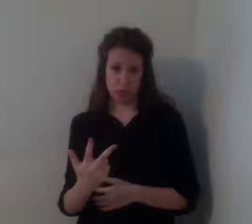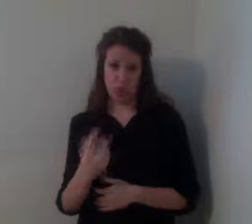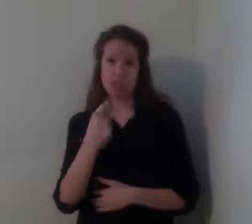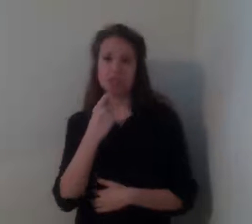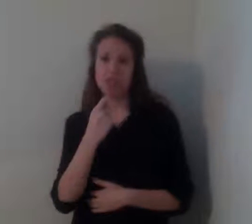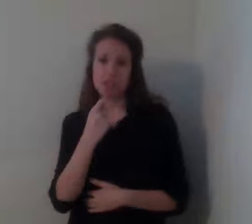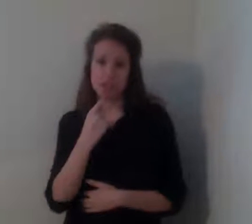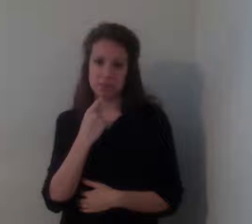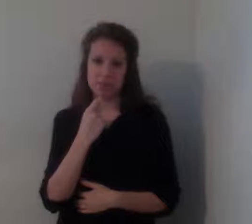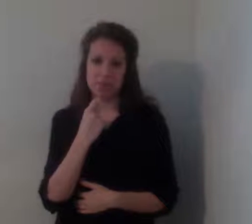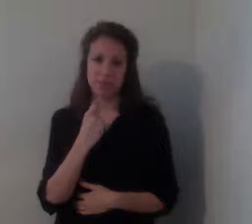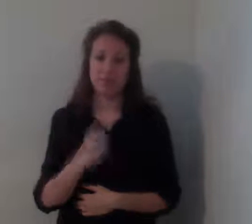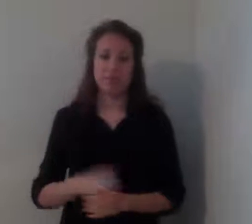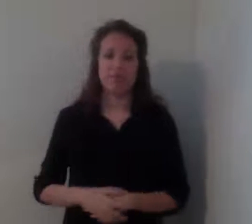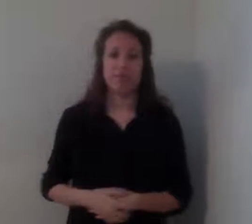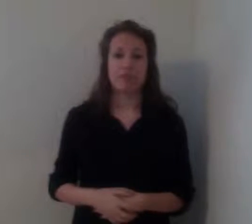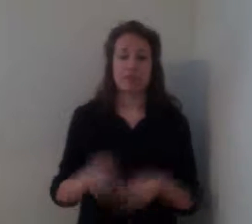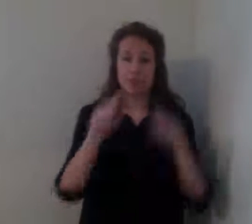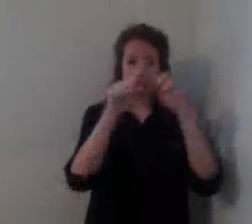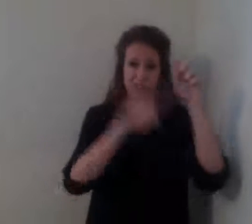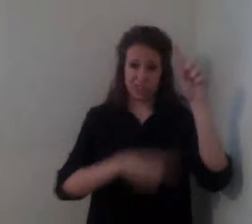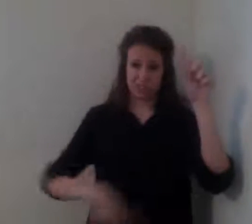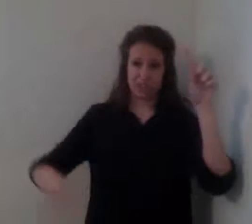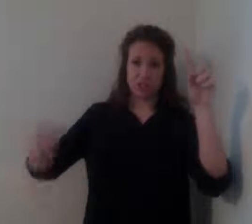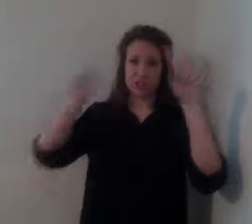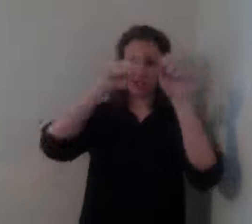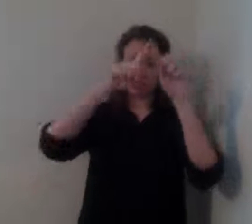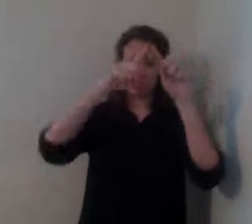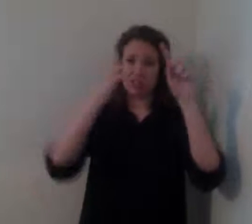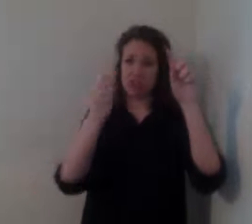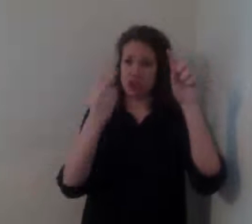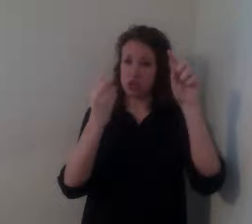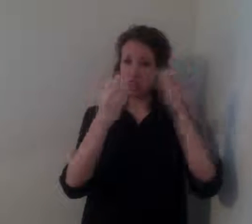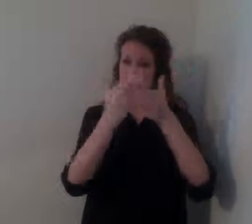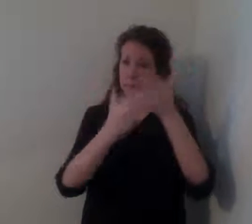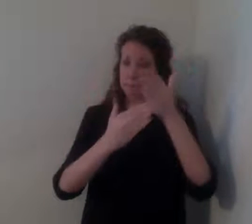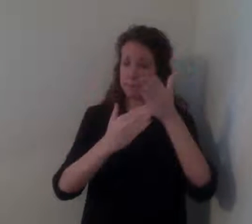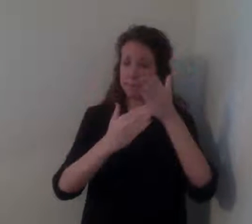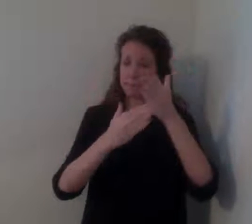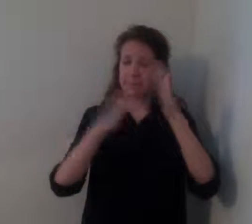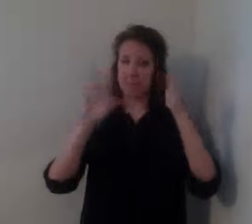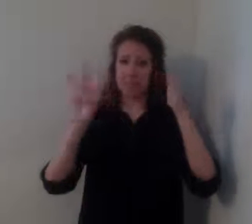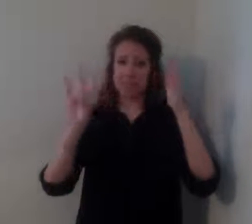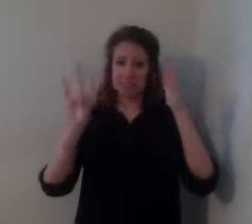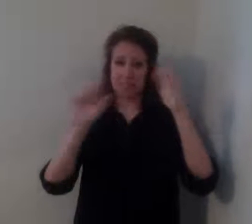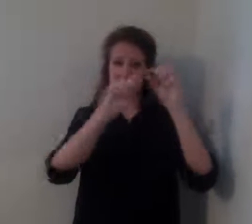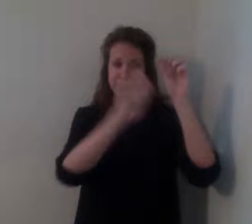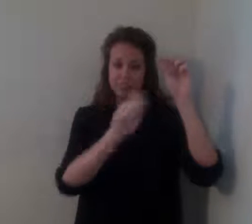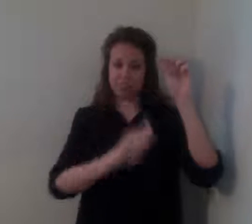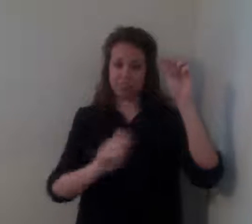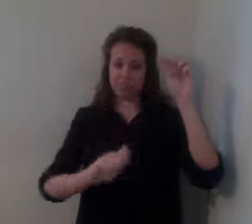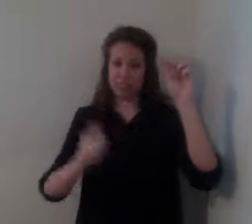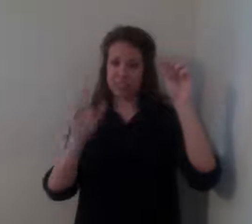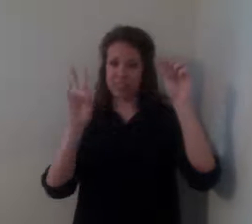red. The circle is divided into 12 equal parts, and 7 of those parts are shaded green. So 7 over